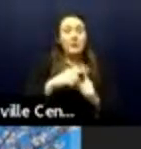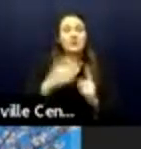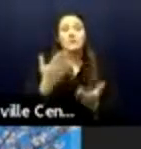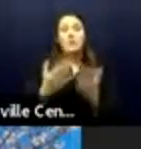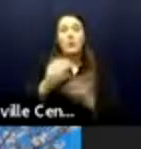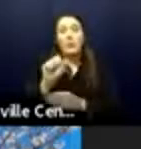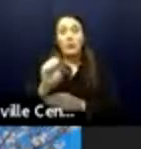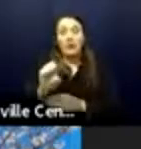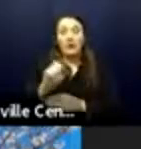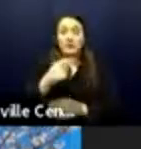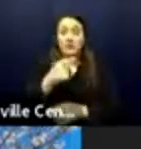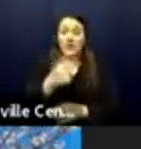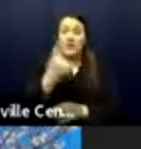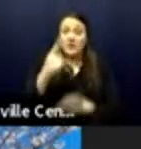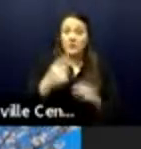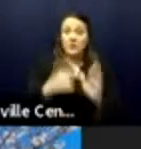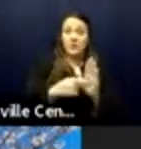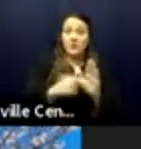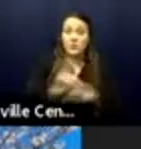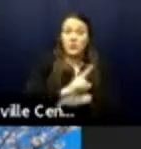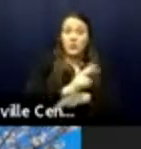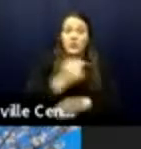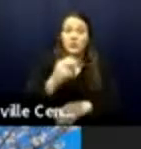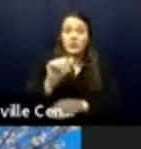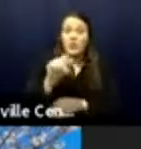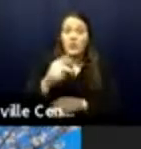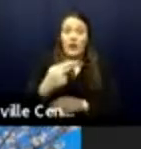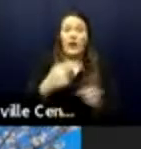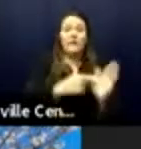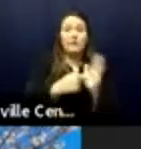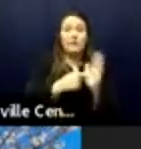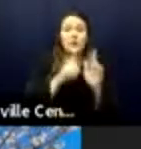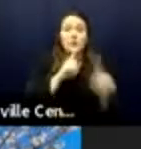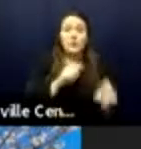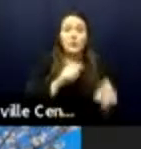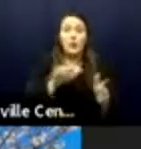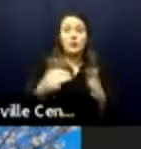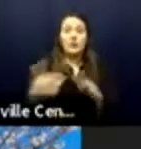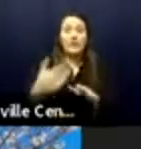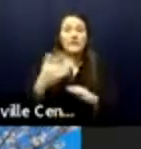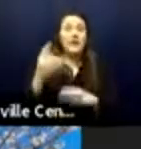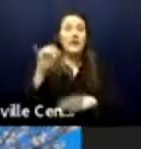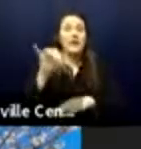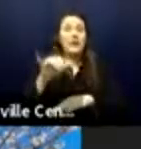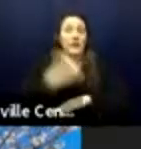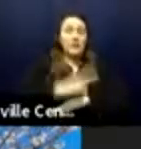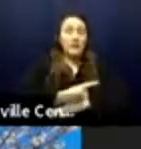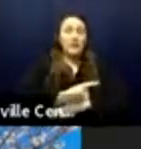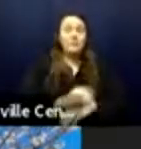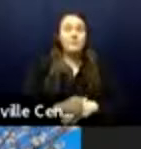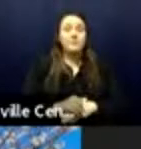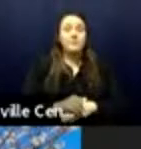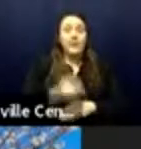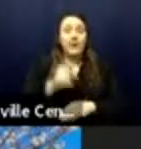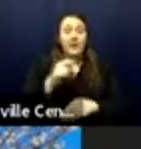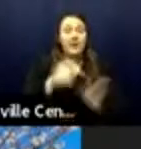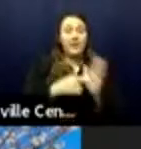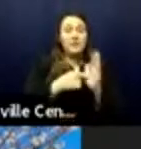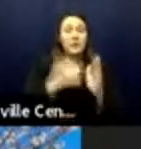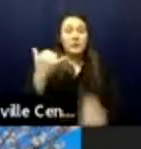this benchmark, we use a graph that shows the reported deaths of Knox County residents by date of death. This benchmark is represented as